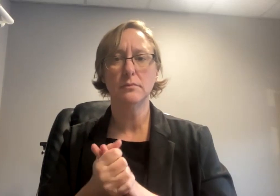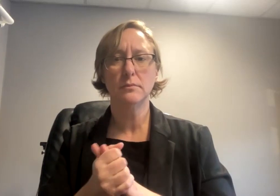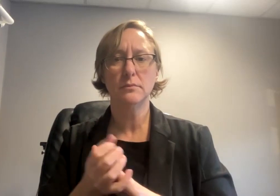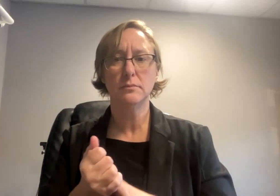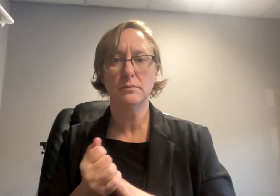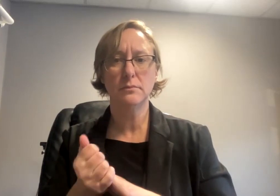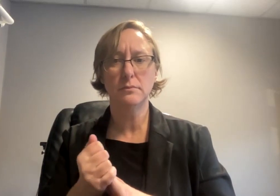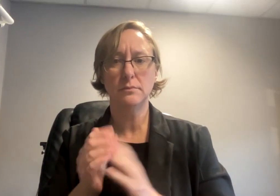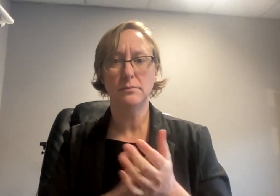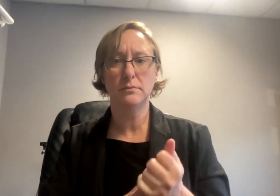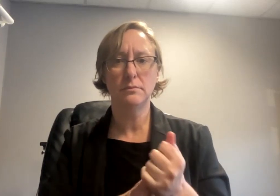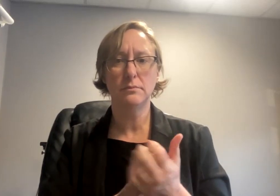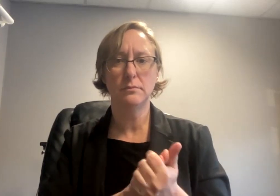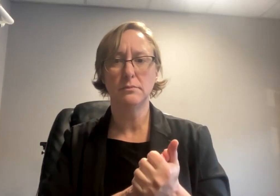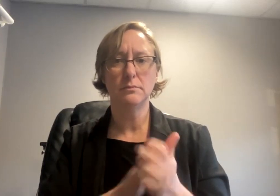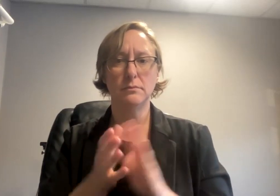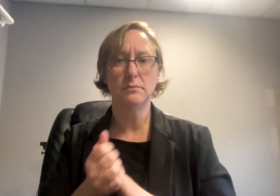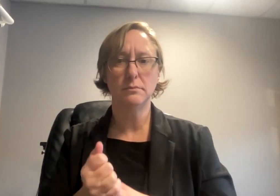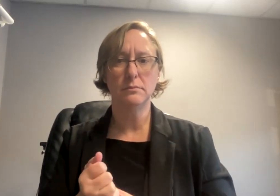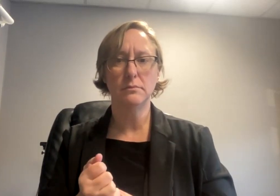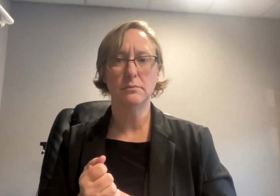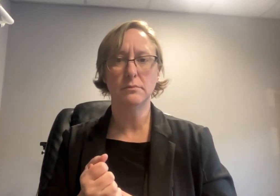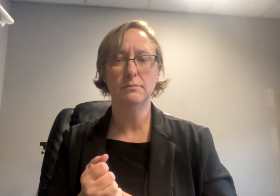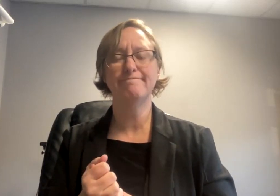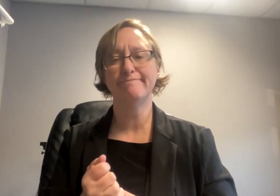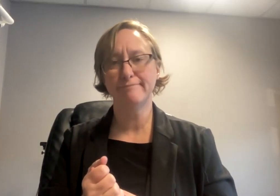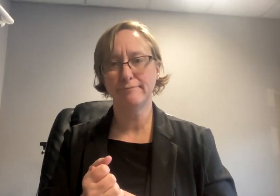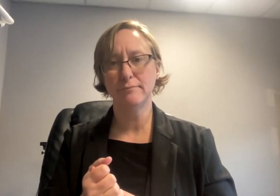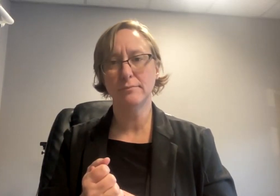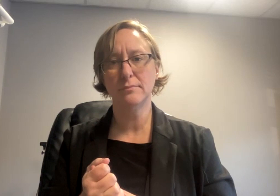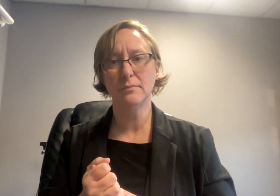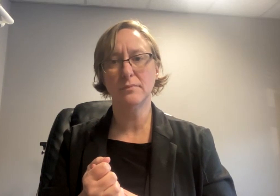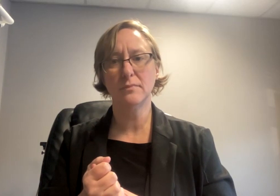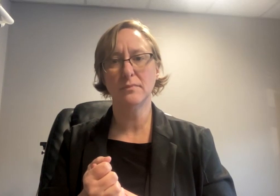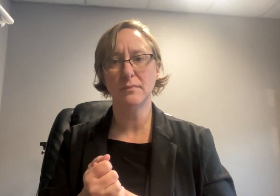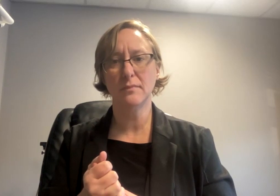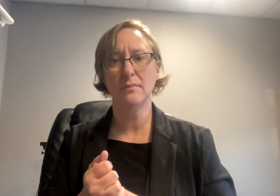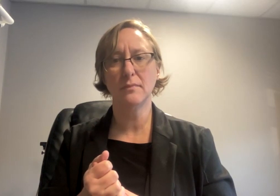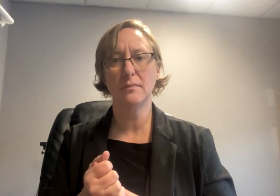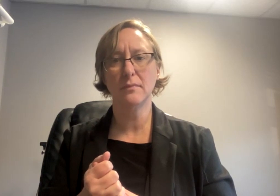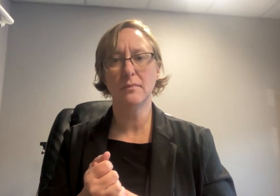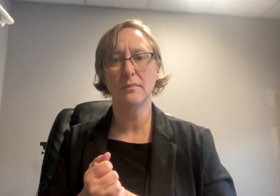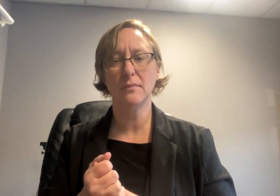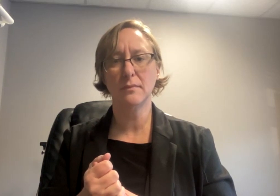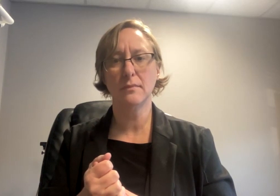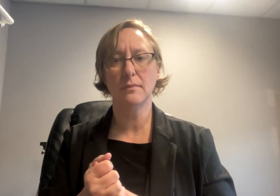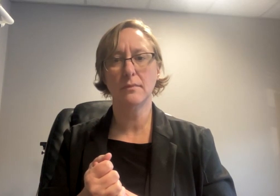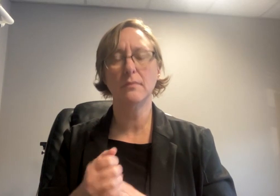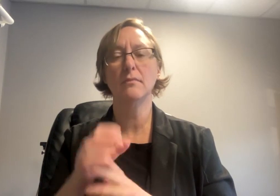One concern I have, I noticed 2 or 3 questions were yes, no questions, while other